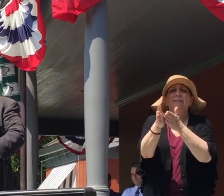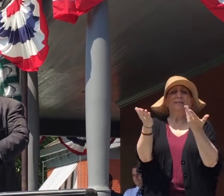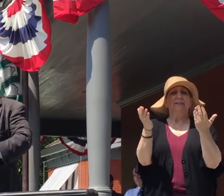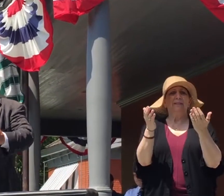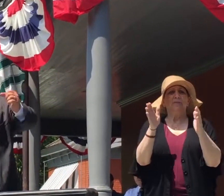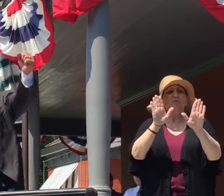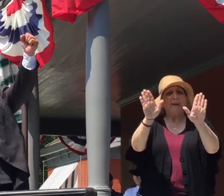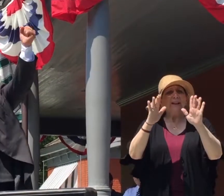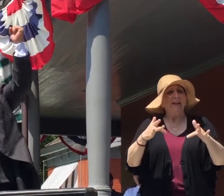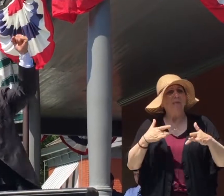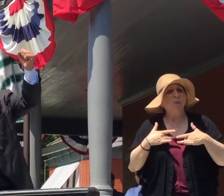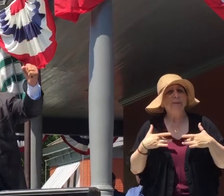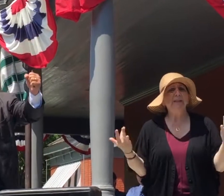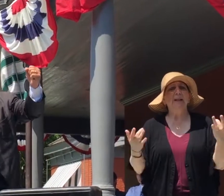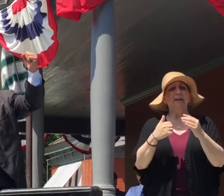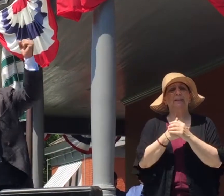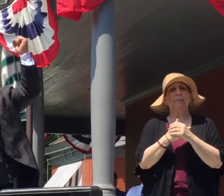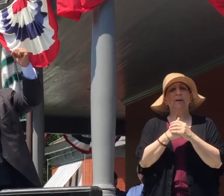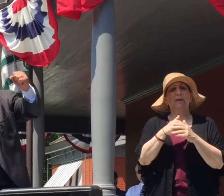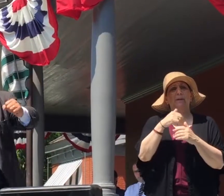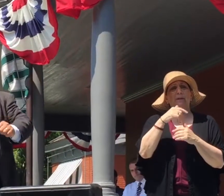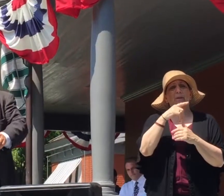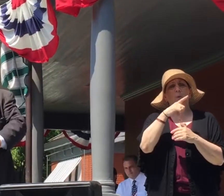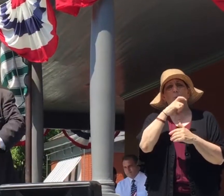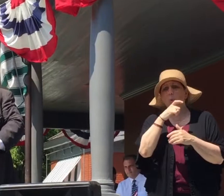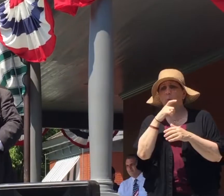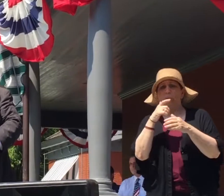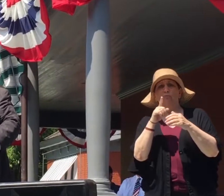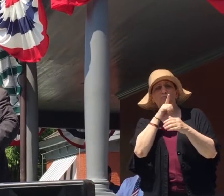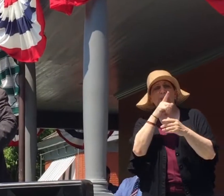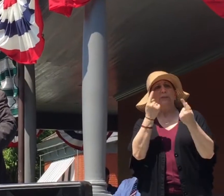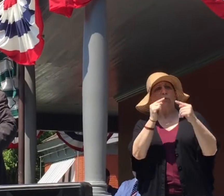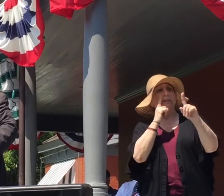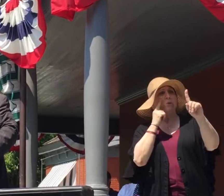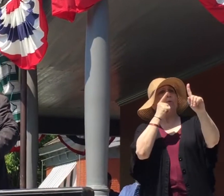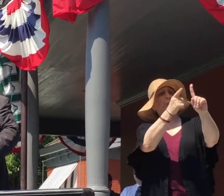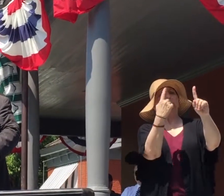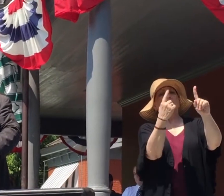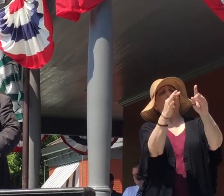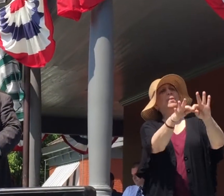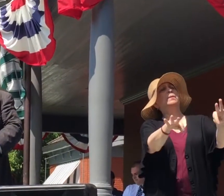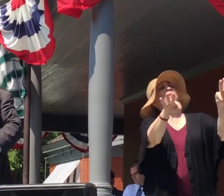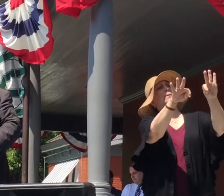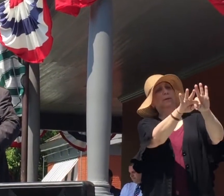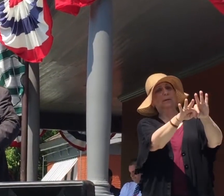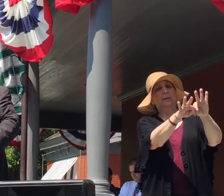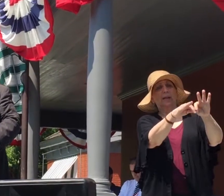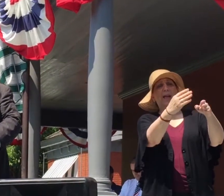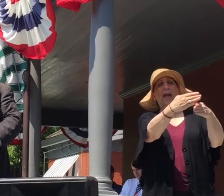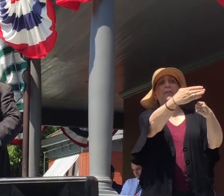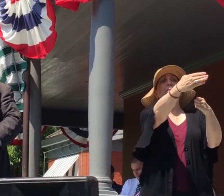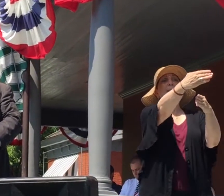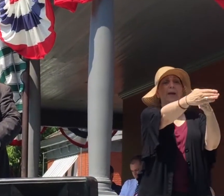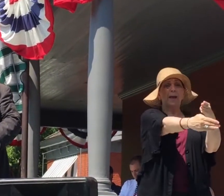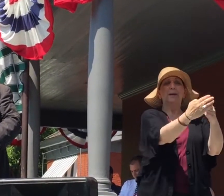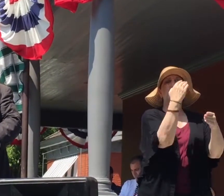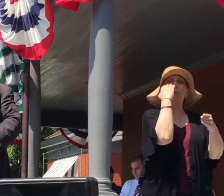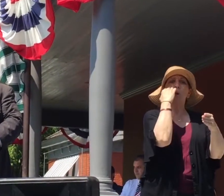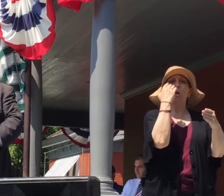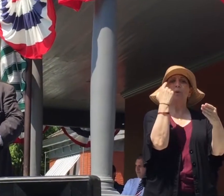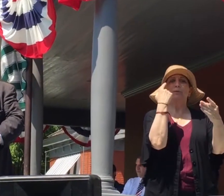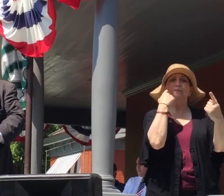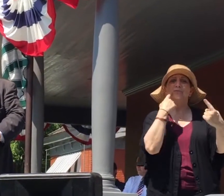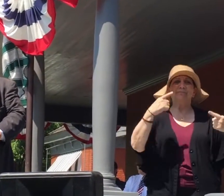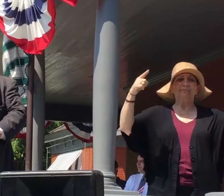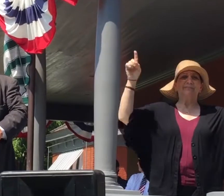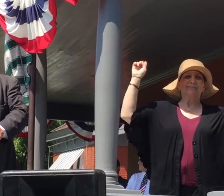great enthusiasms, who spends herself in a worthy cause. And who in the end, at the best, knows the